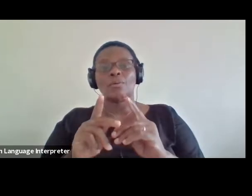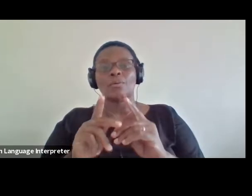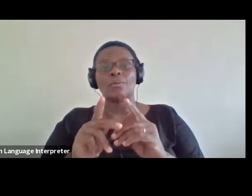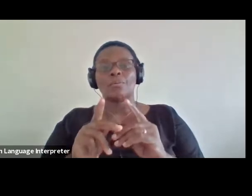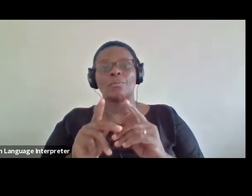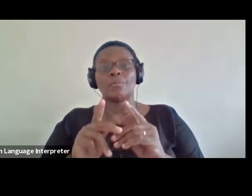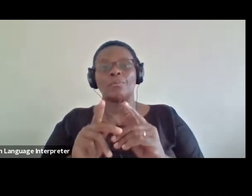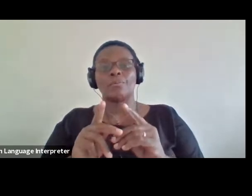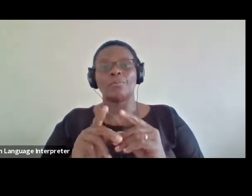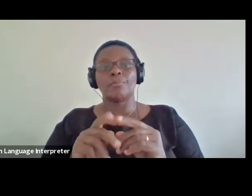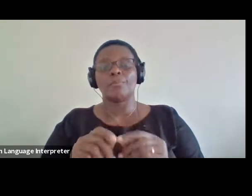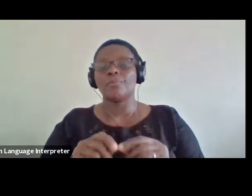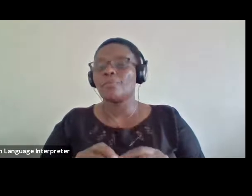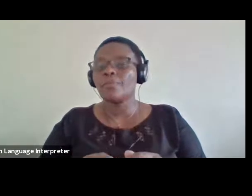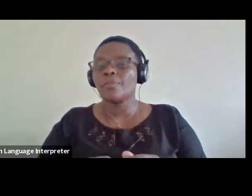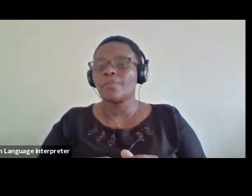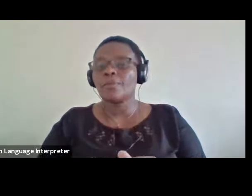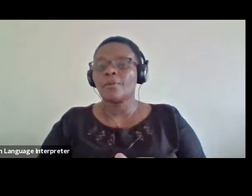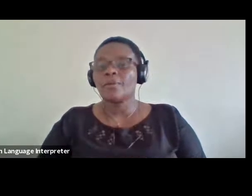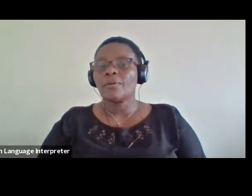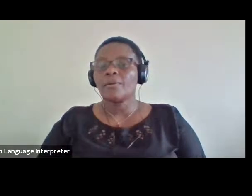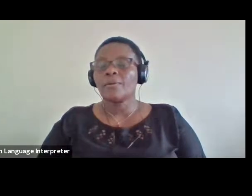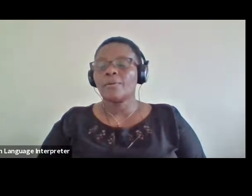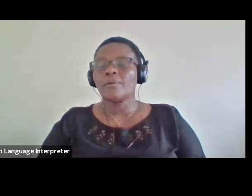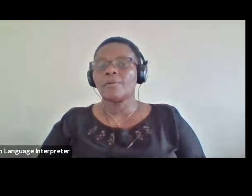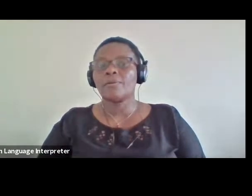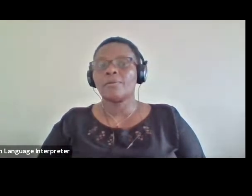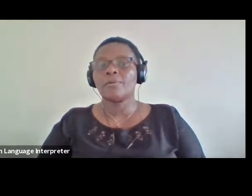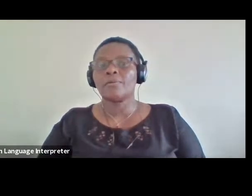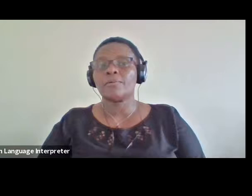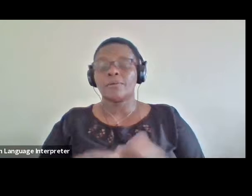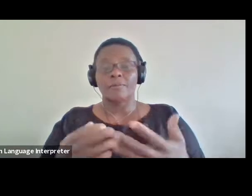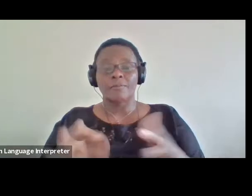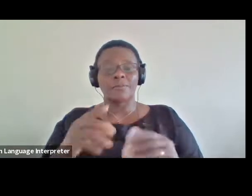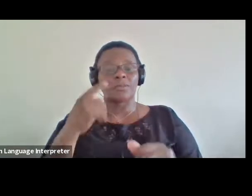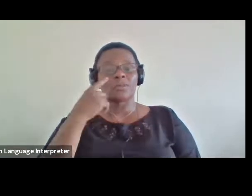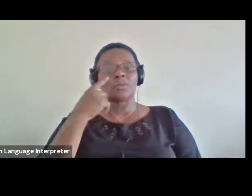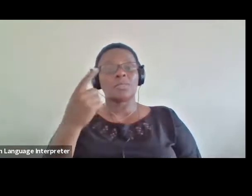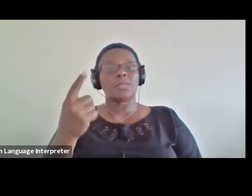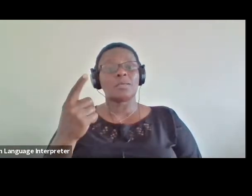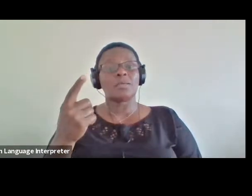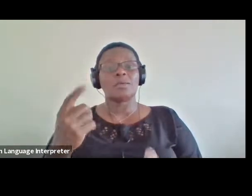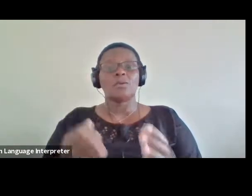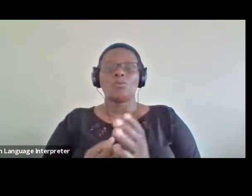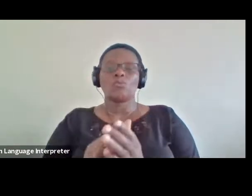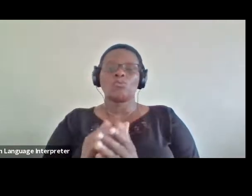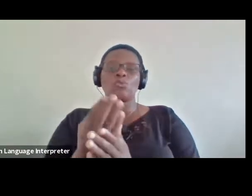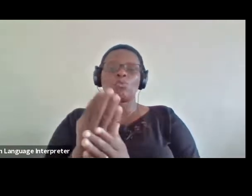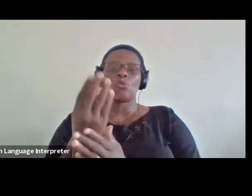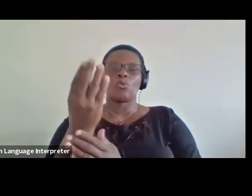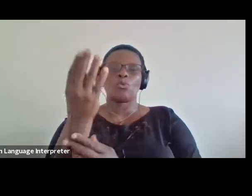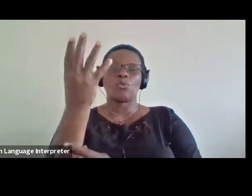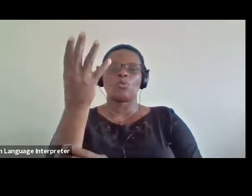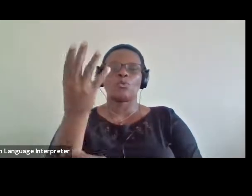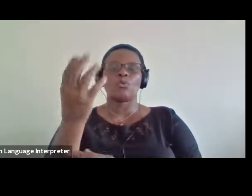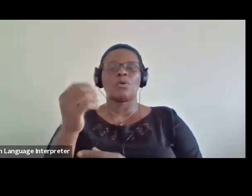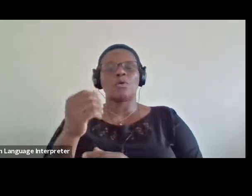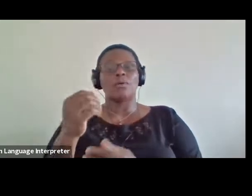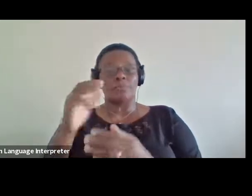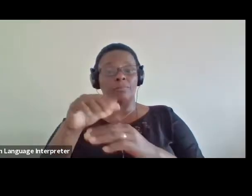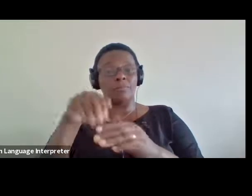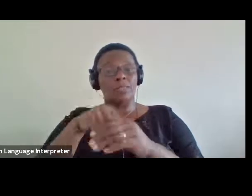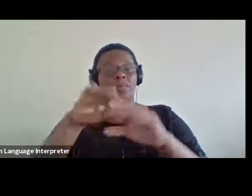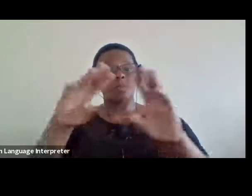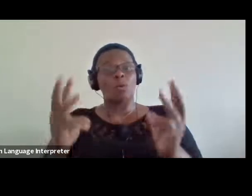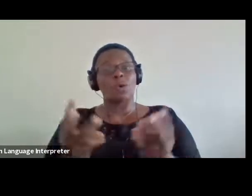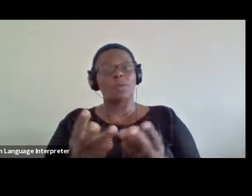put an end to cyber warfare, we've seen tremendous growth, around the world. So